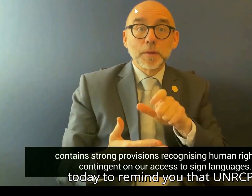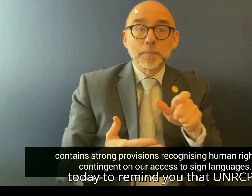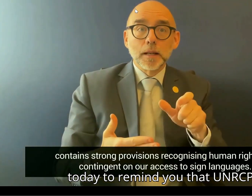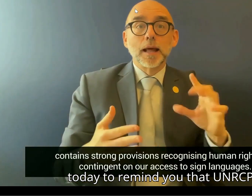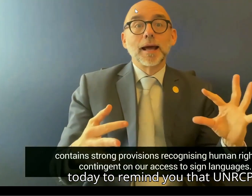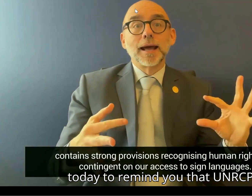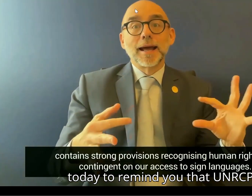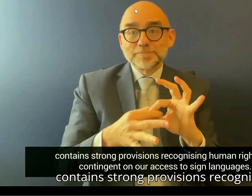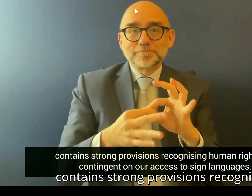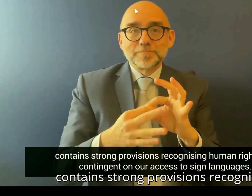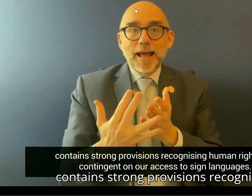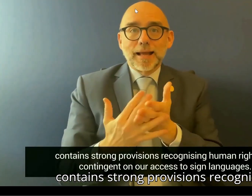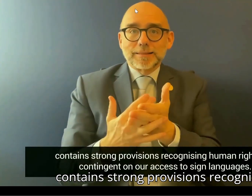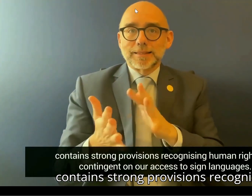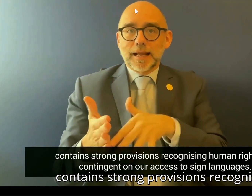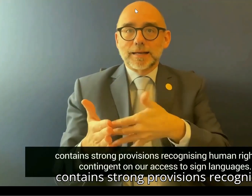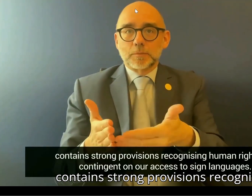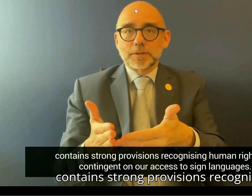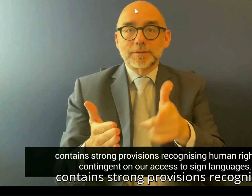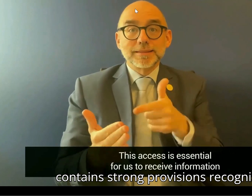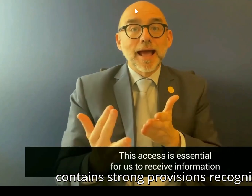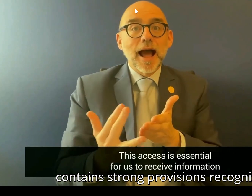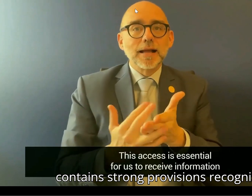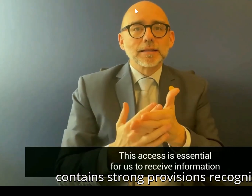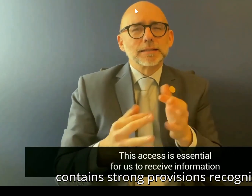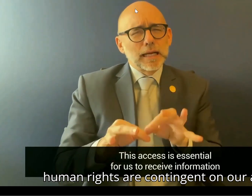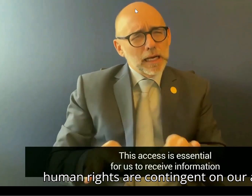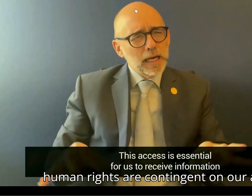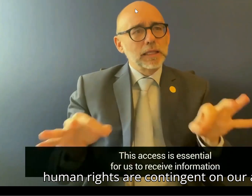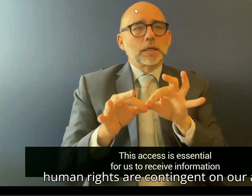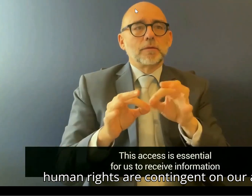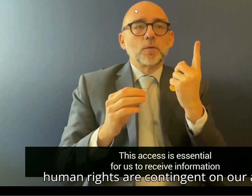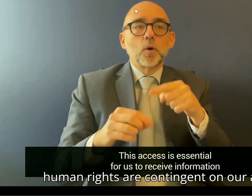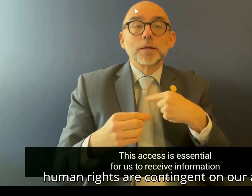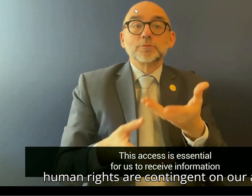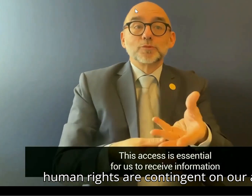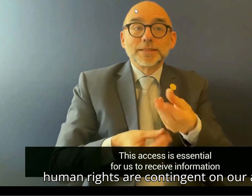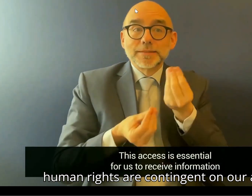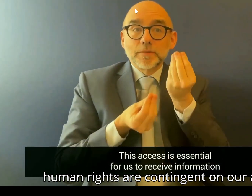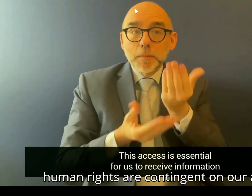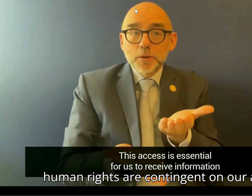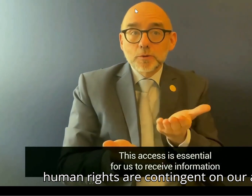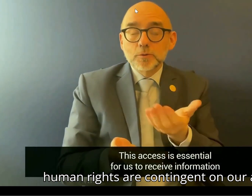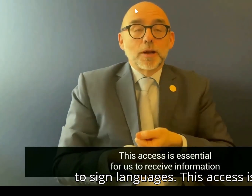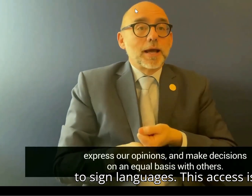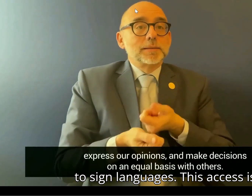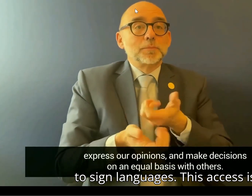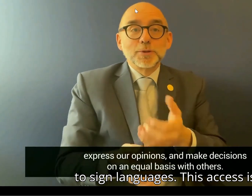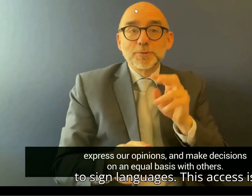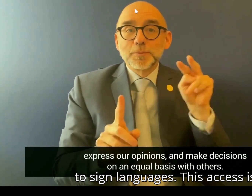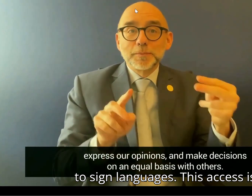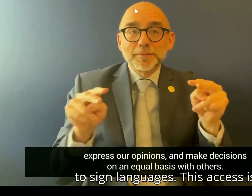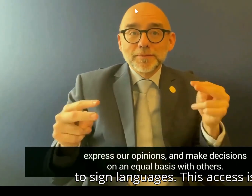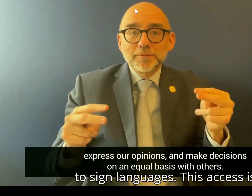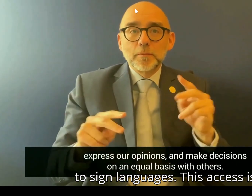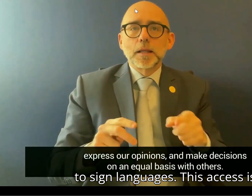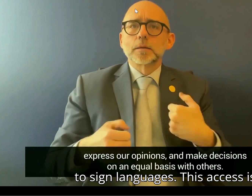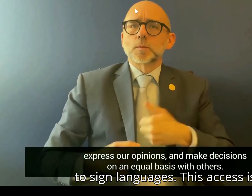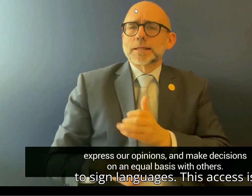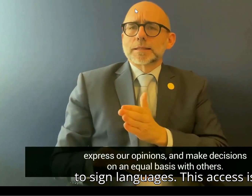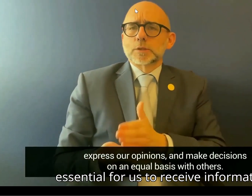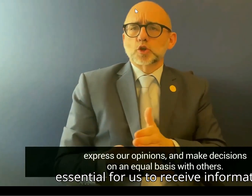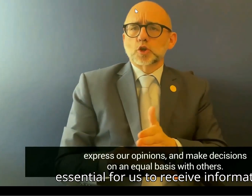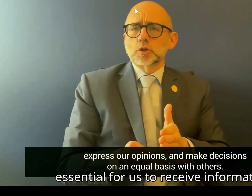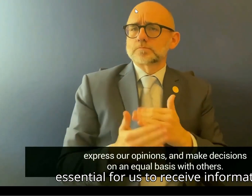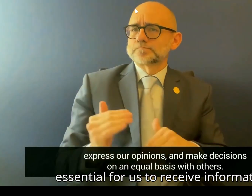that UNRCPD contains strong provisions recognising human rights are contingent on our access to sign languages. This